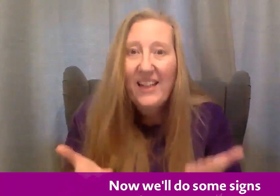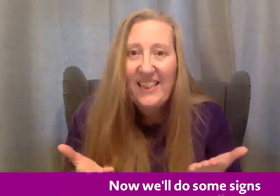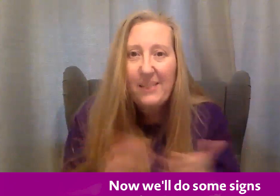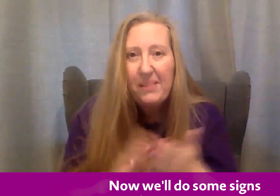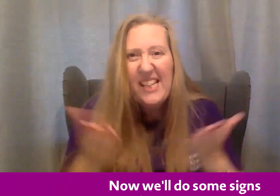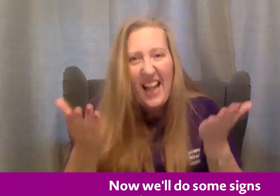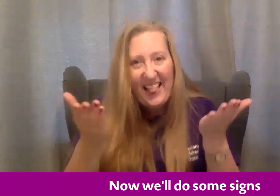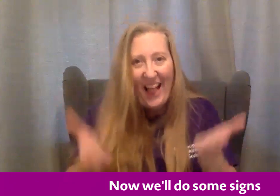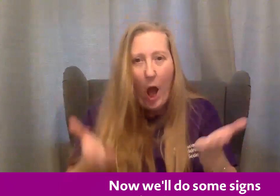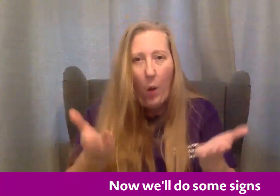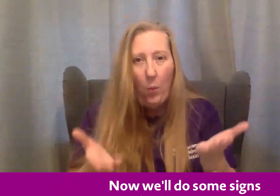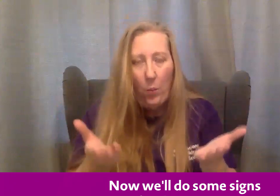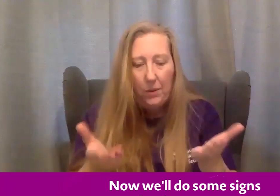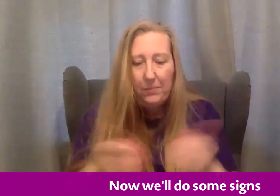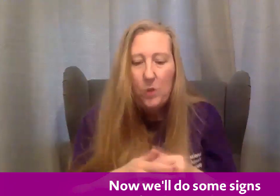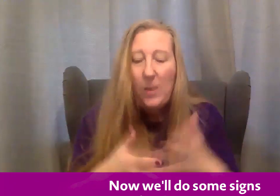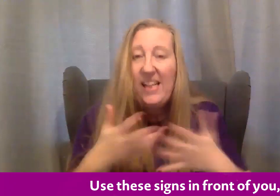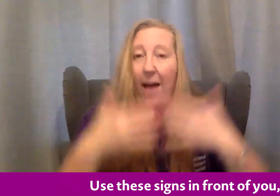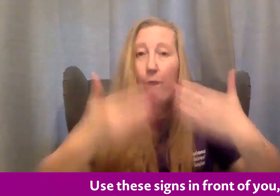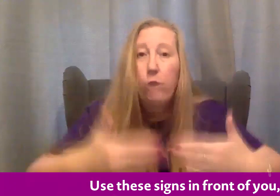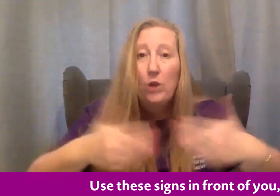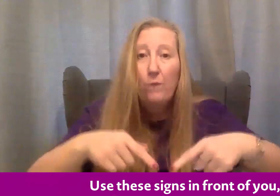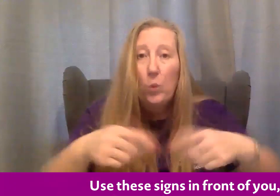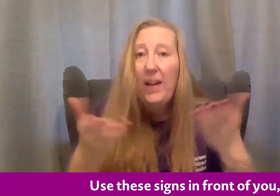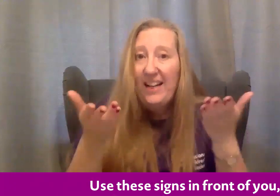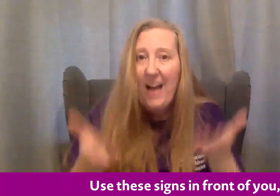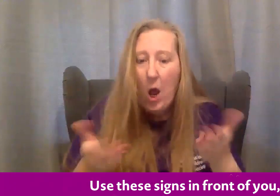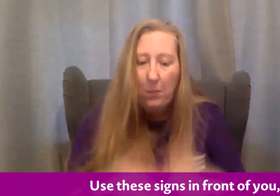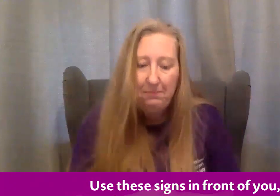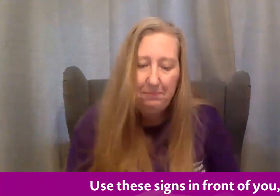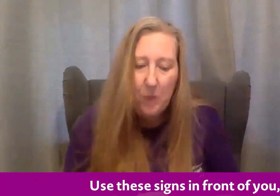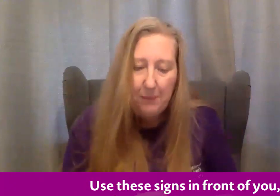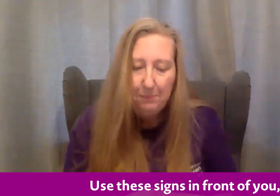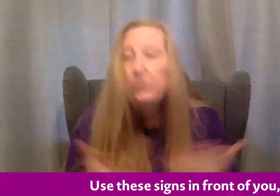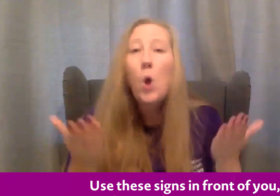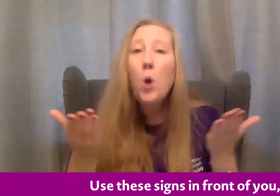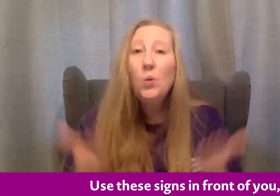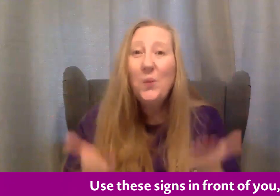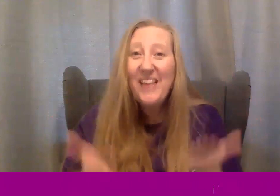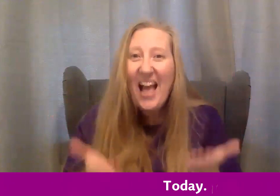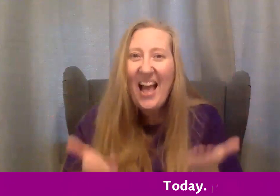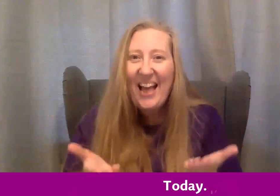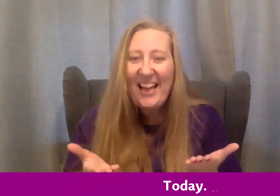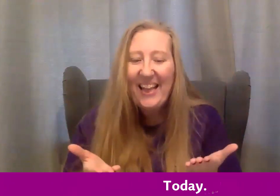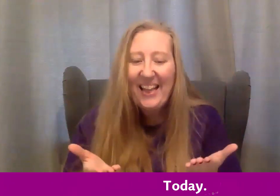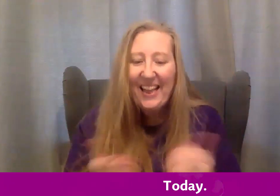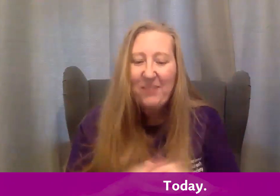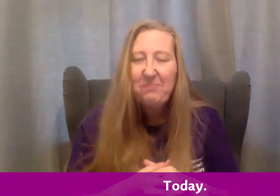Now we'll do some signs for the present. Use these signs in front of you. Today.